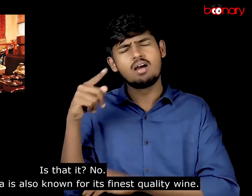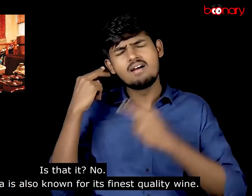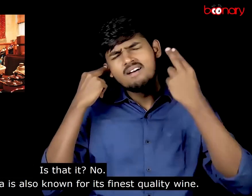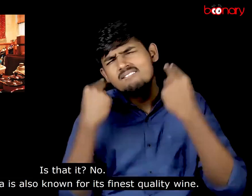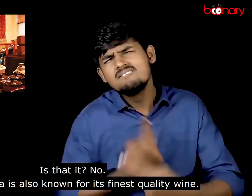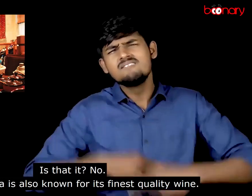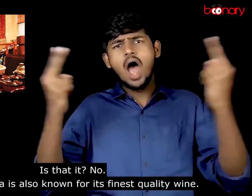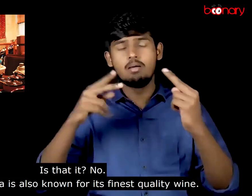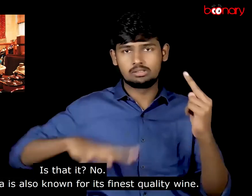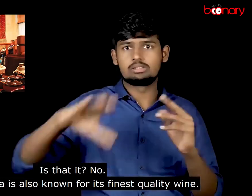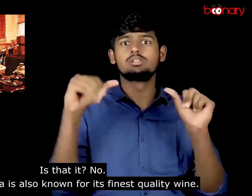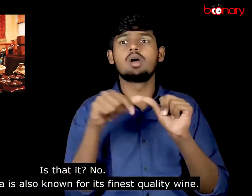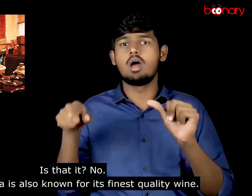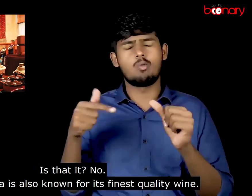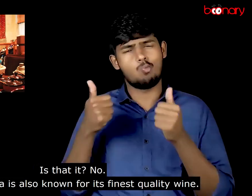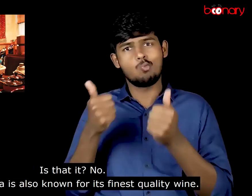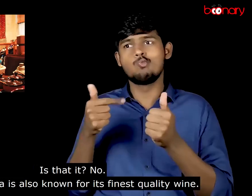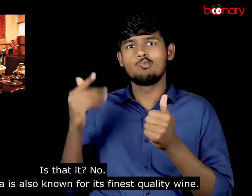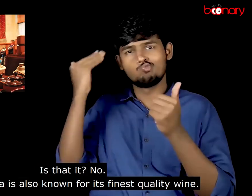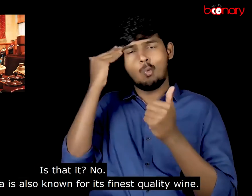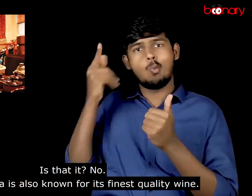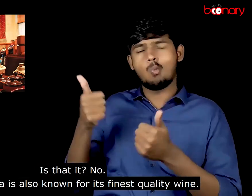its finest quality wine.